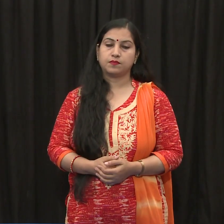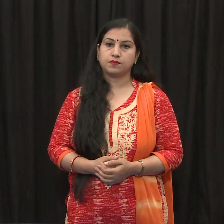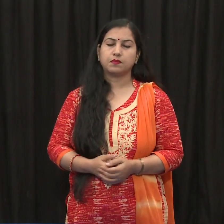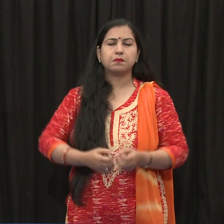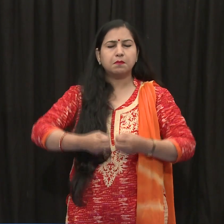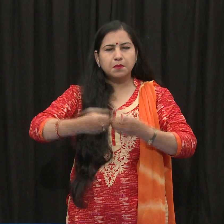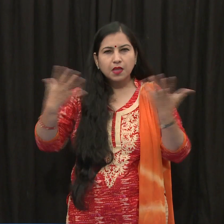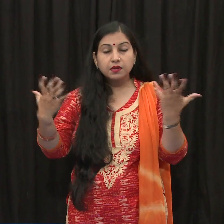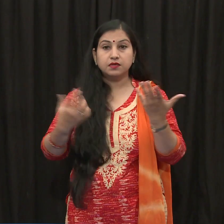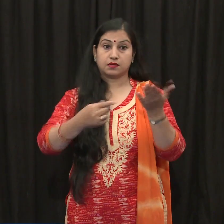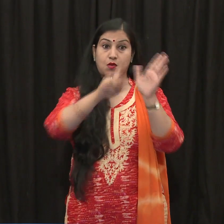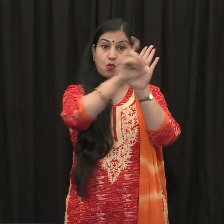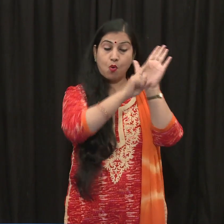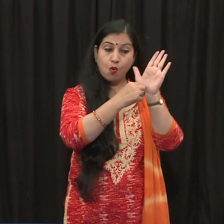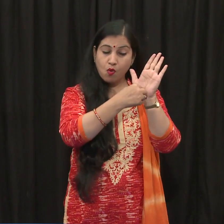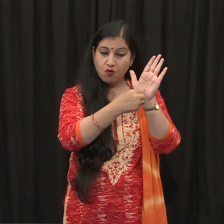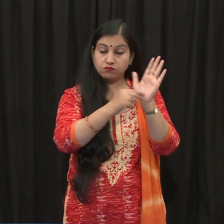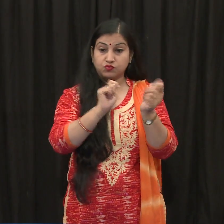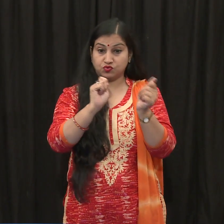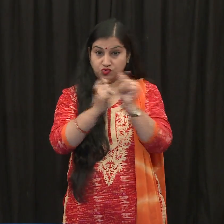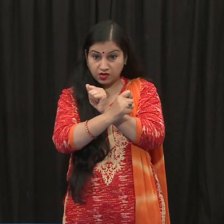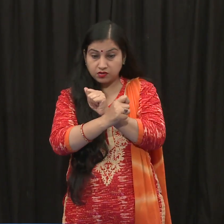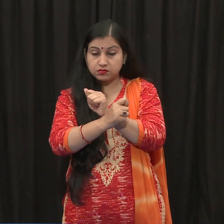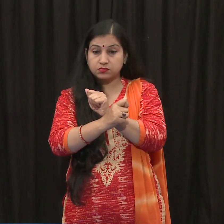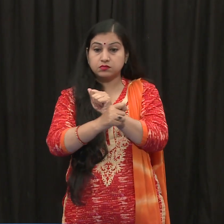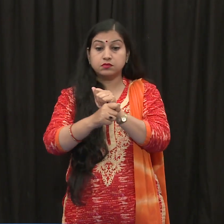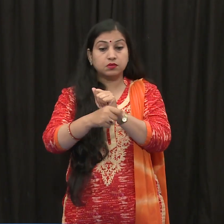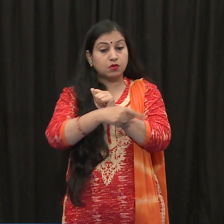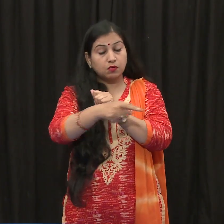Most of the amendments required special majority,